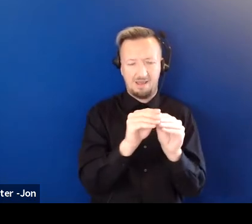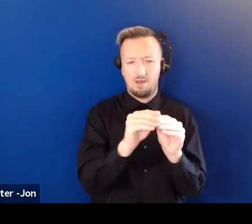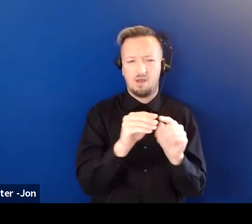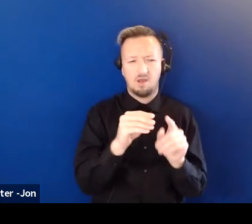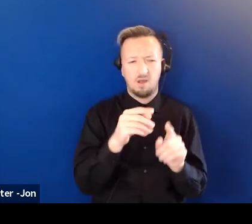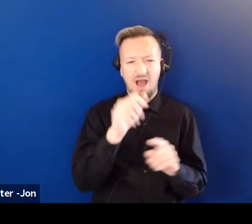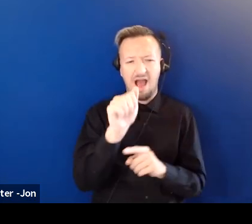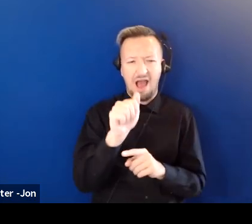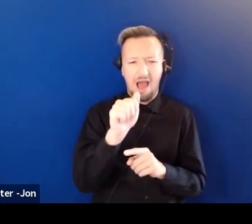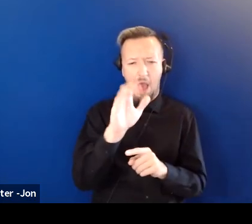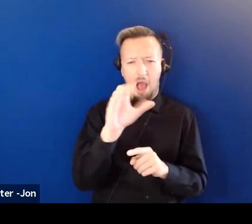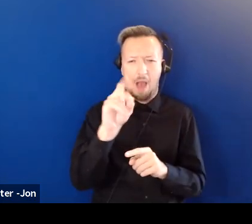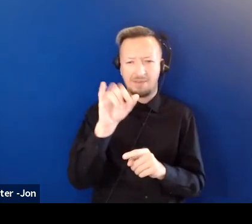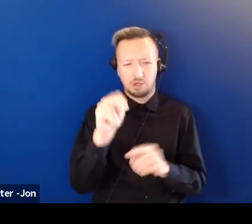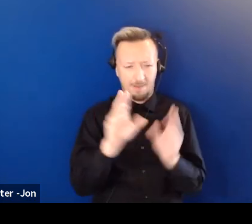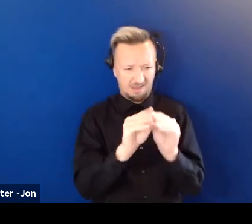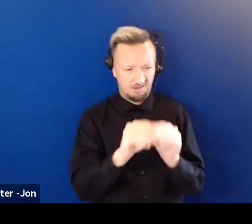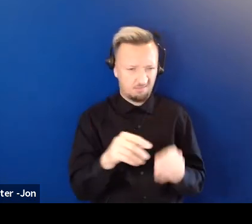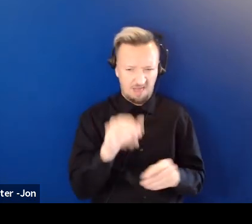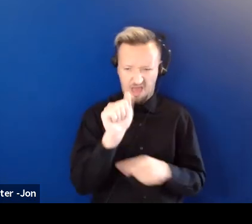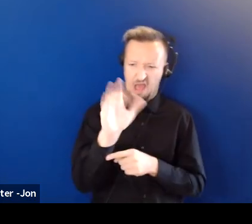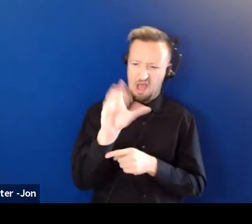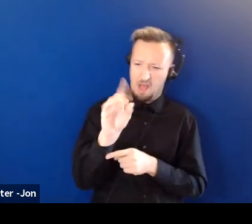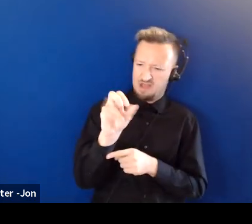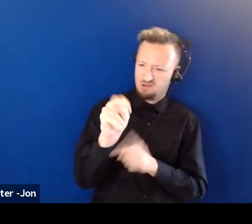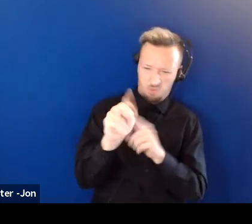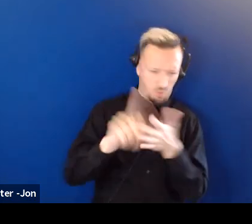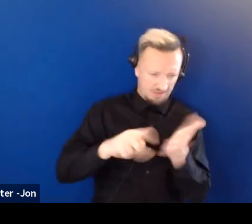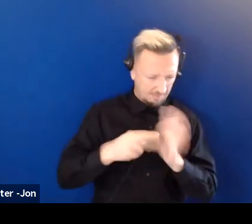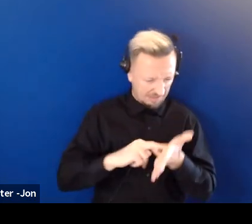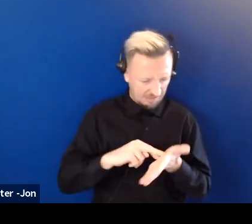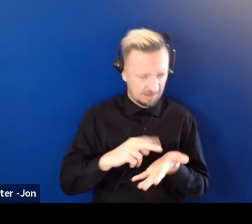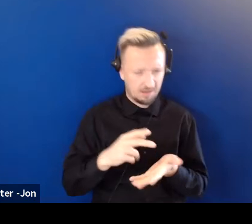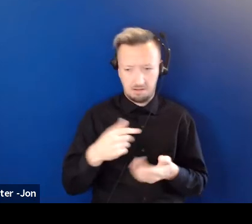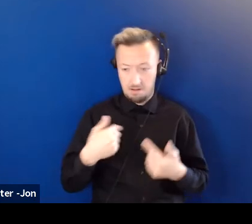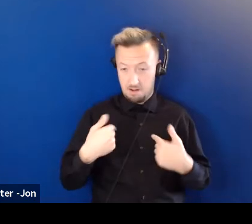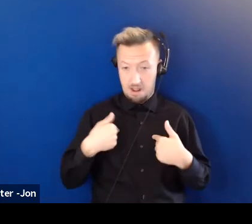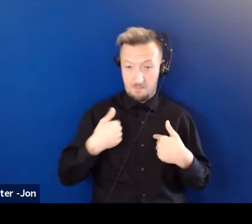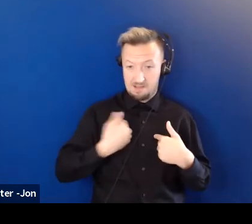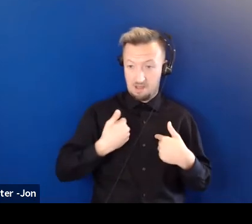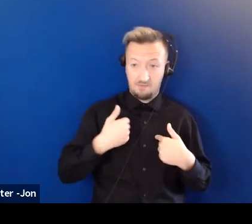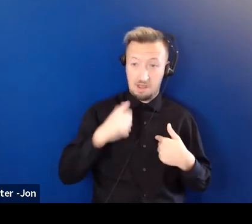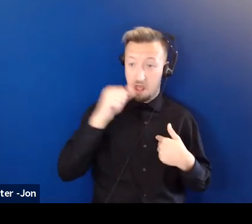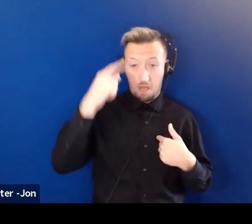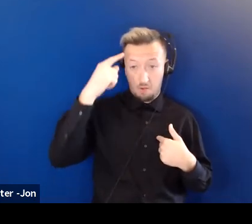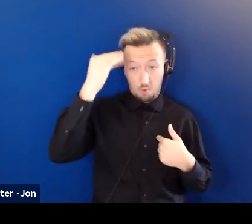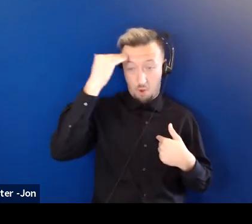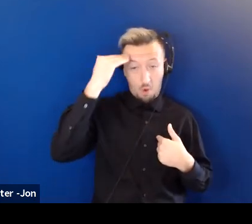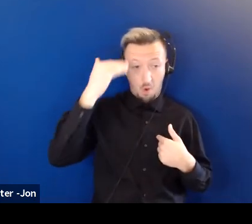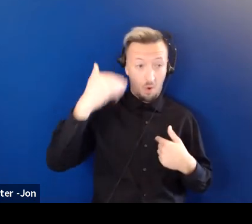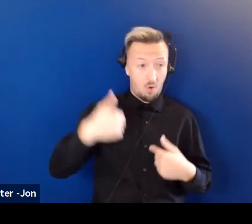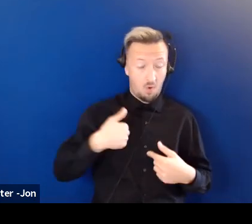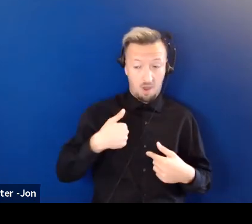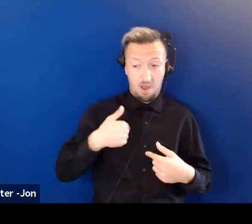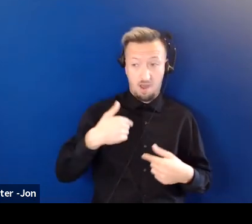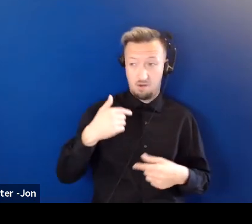no idea what was going on. I didn't know what accommodation was. I didn't know I had a disability, and quite frankly, I thought it was some sort of punishment that I was in the meeting in